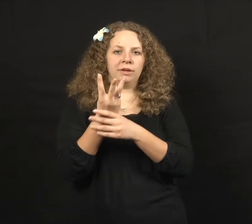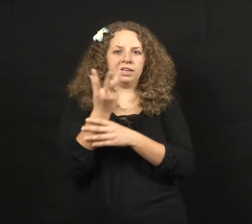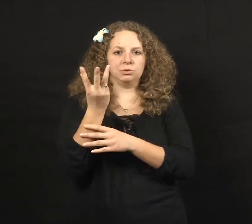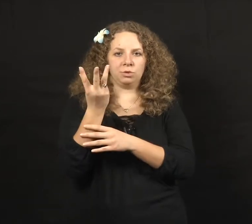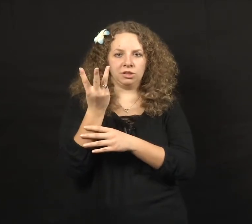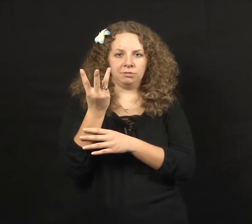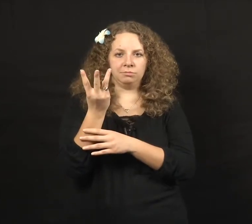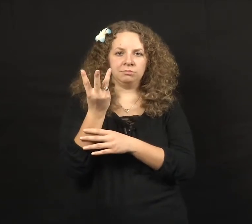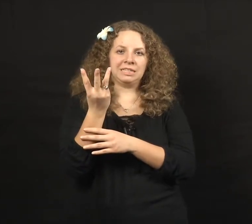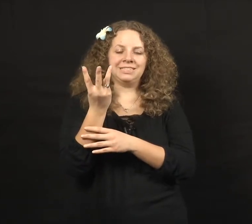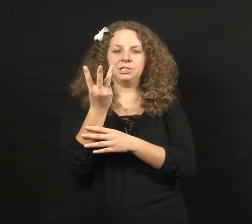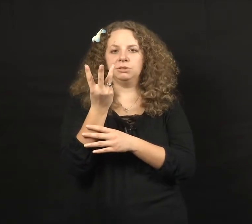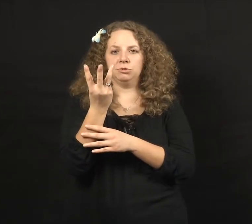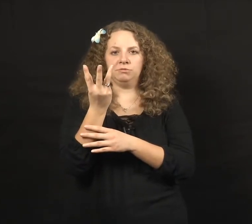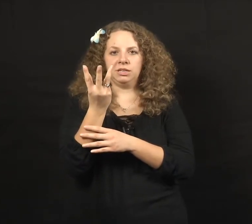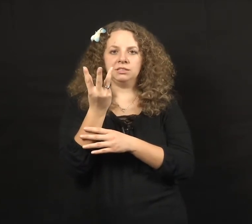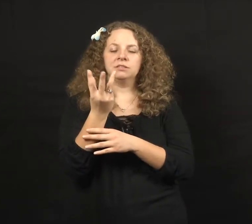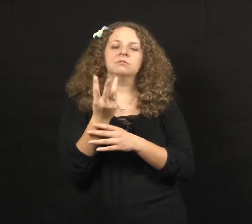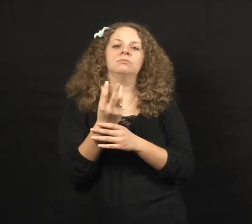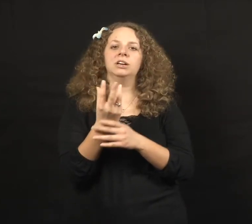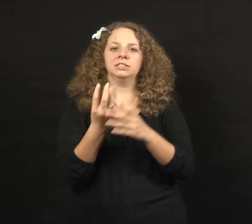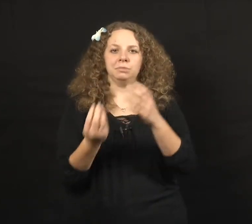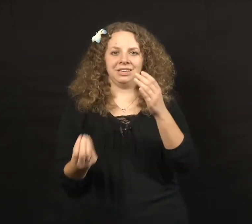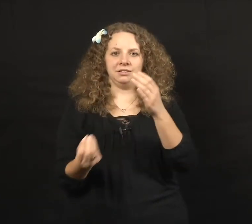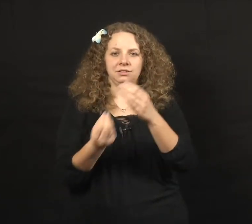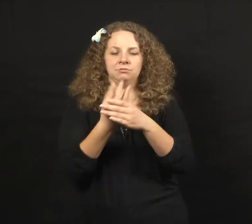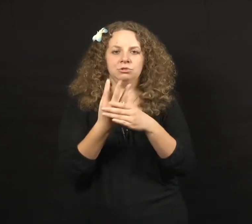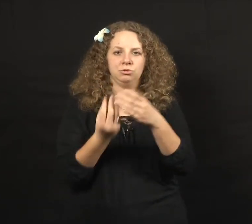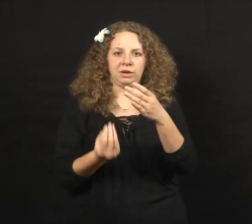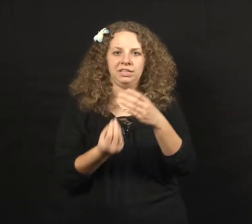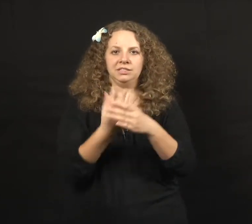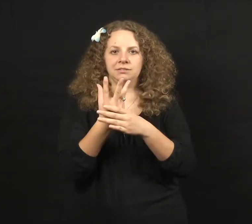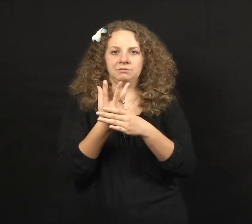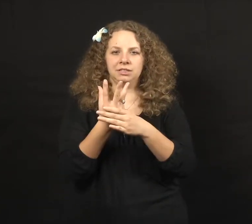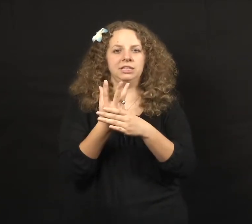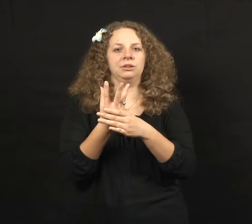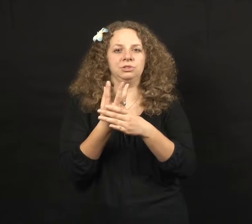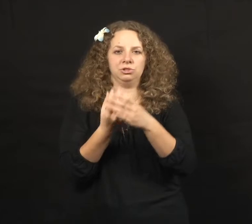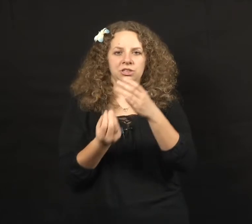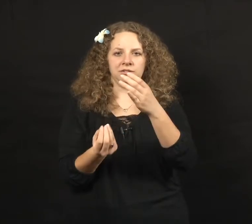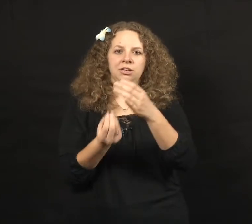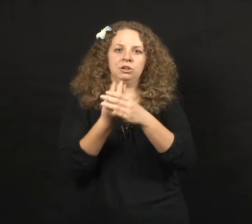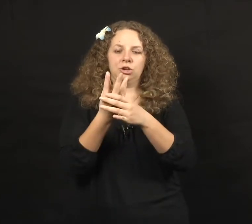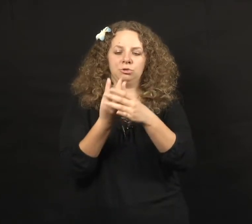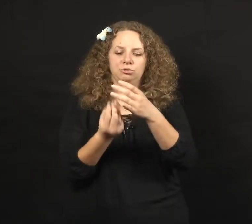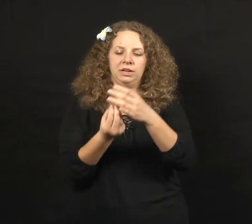growing is one long continuous movement, whereas plant, twice. Nouns usually go